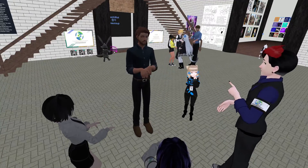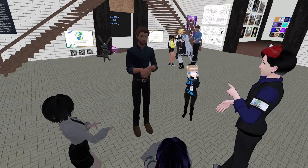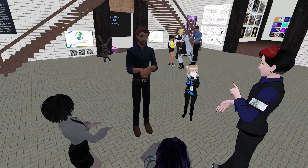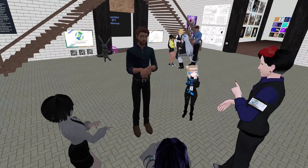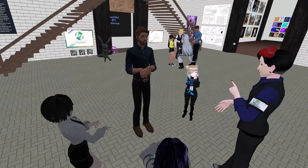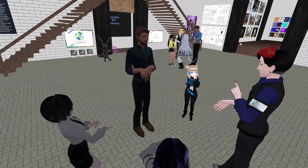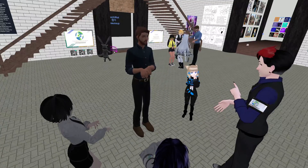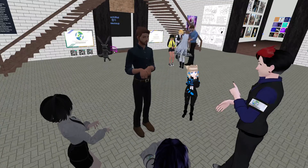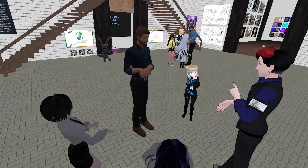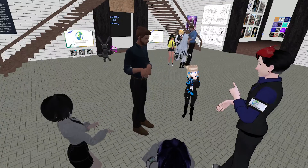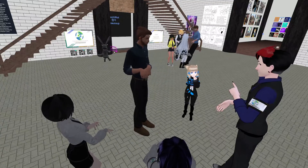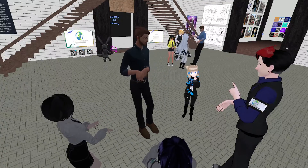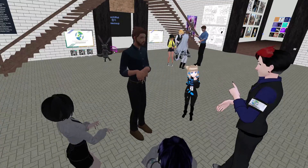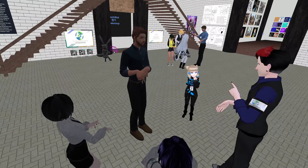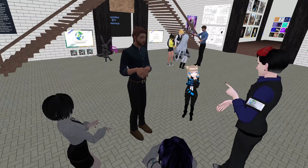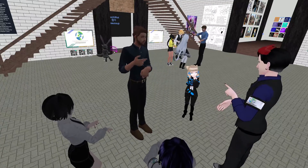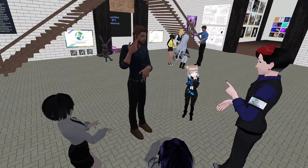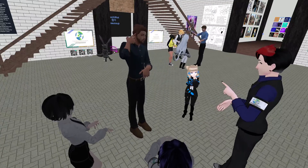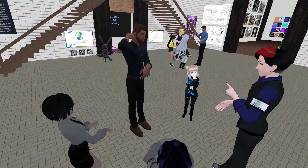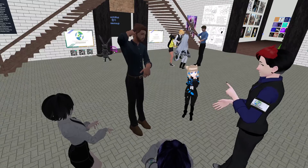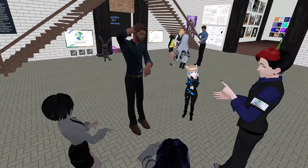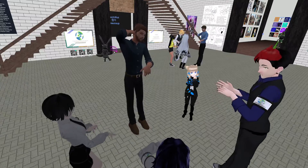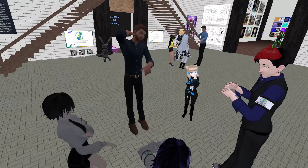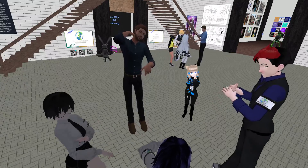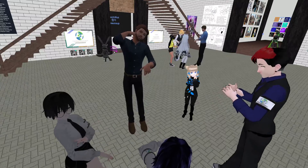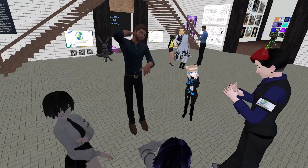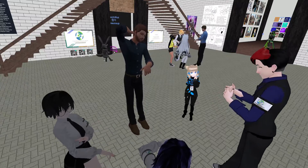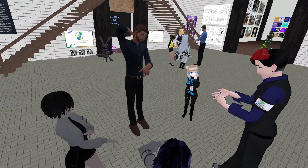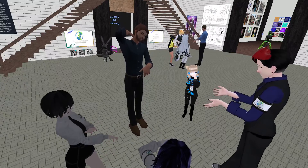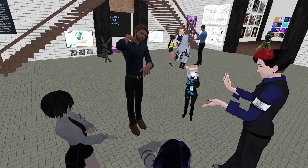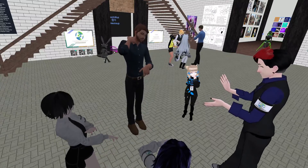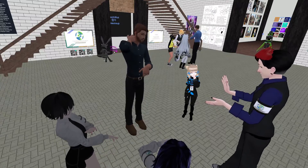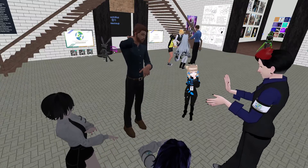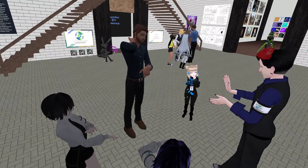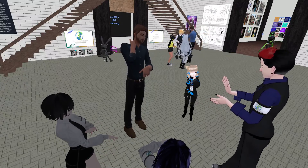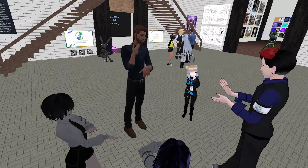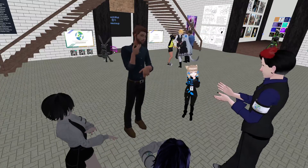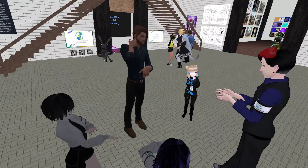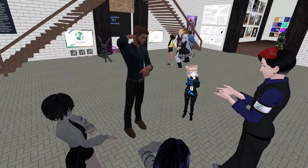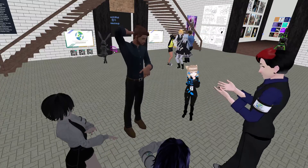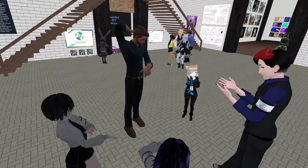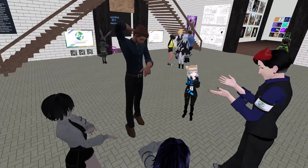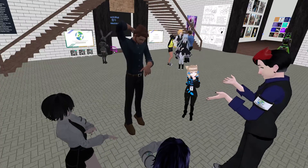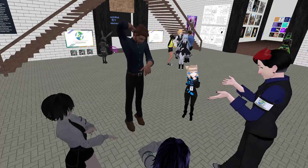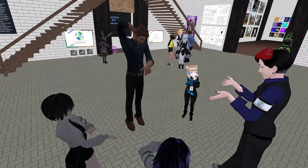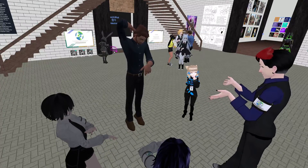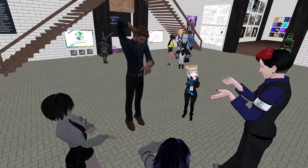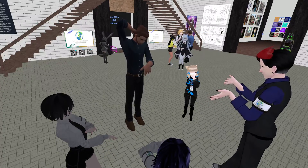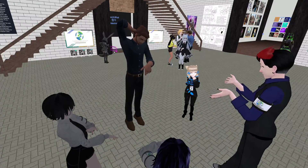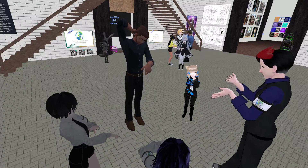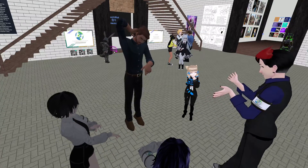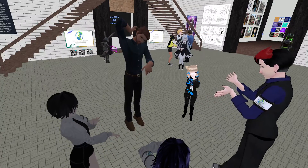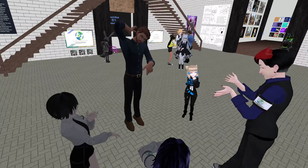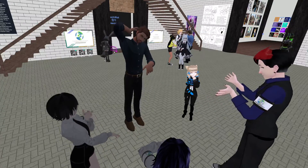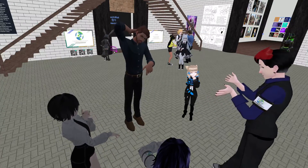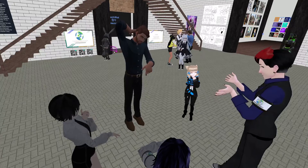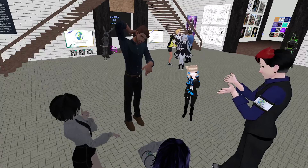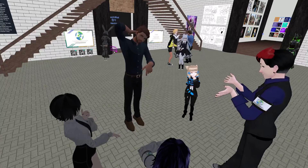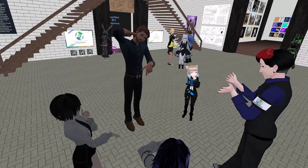have no spoken. I have no validity to this story at all because I don't know if it was like just made